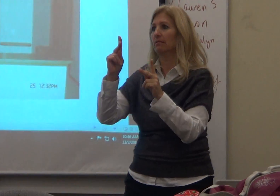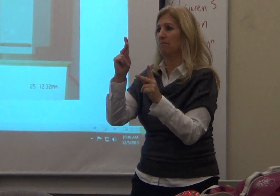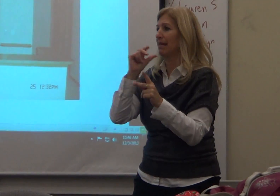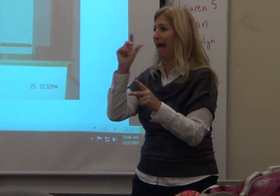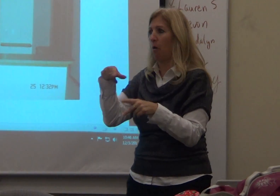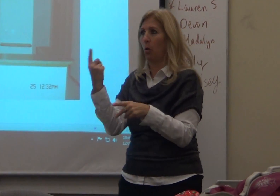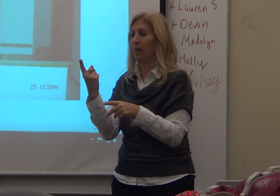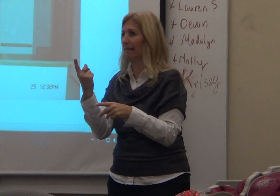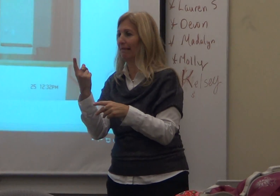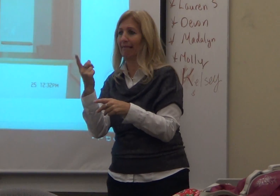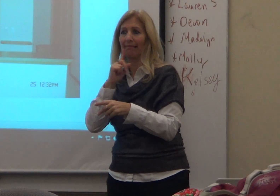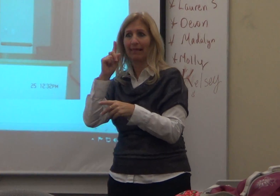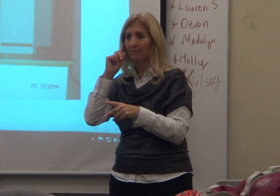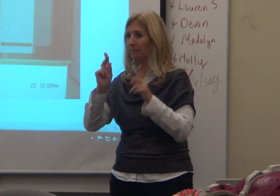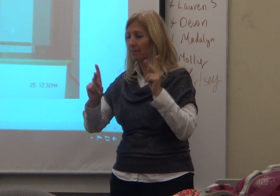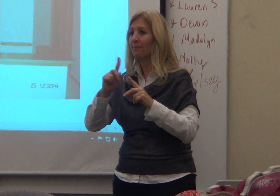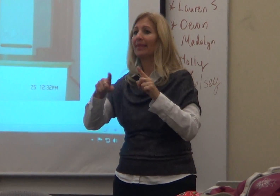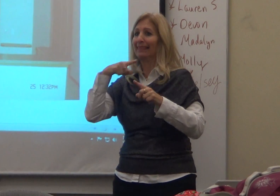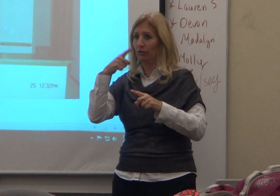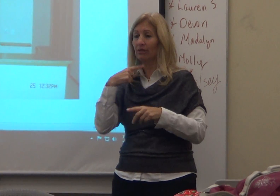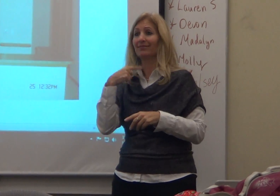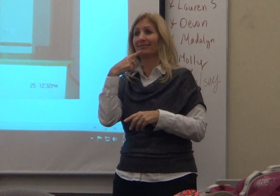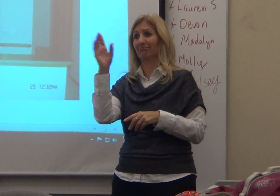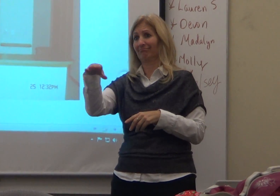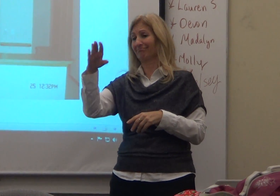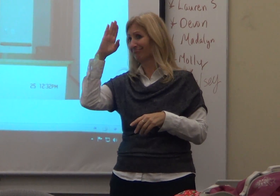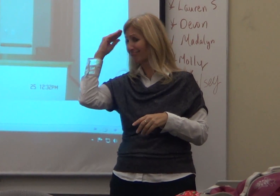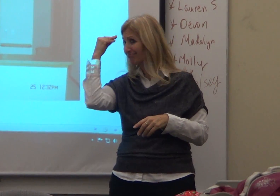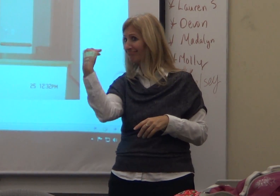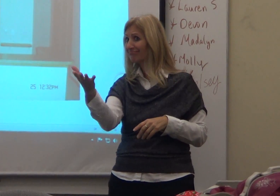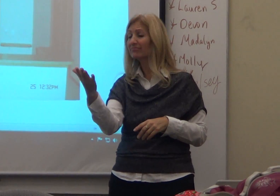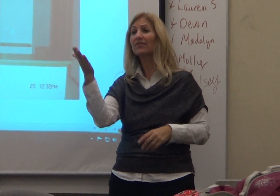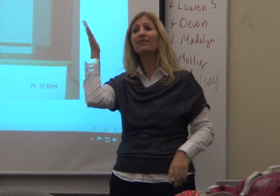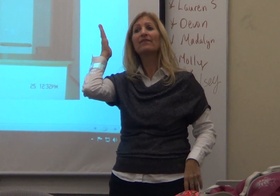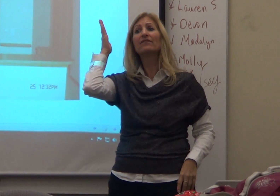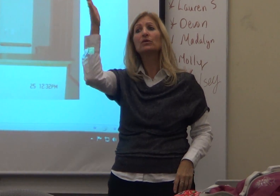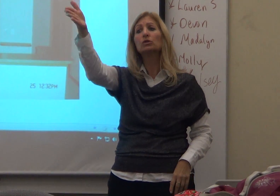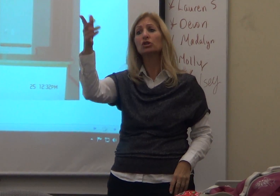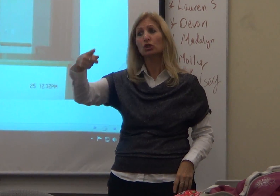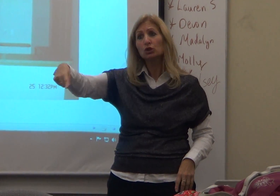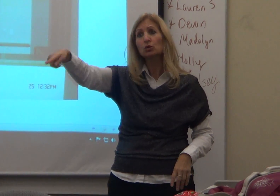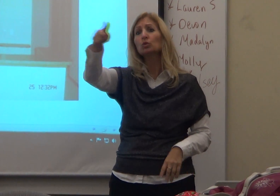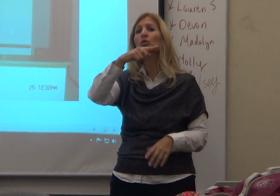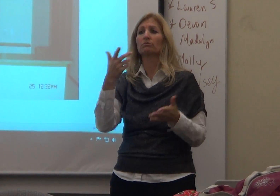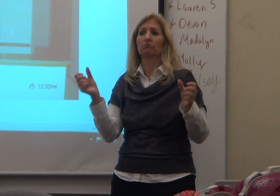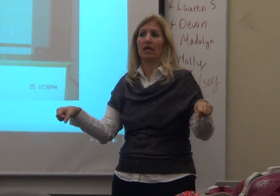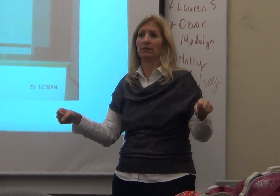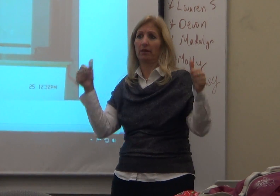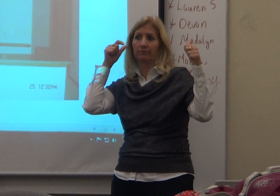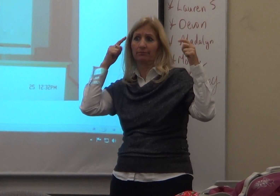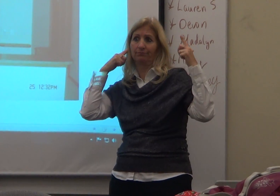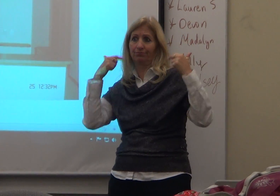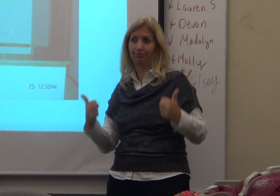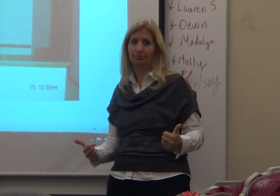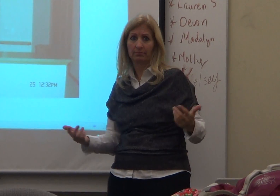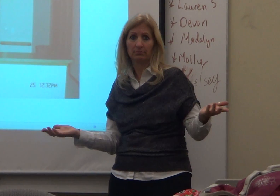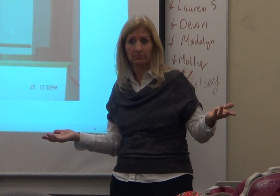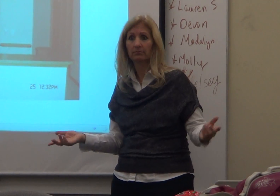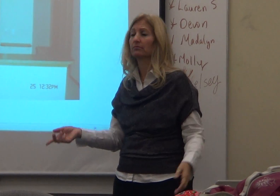This is something that I stress often for people. Not all hearing people understand this, so in the future, this is a